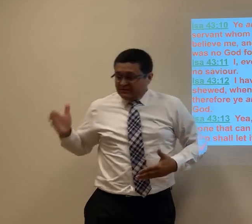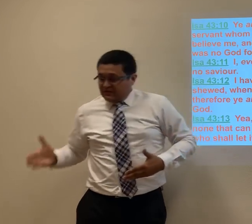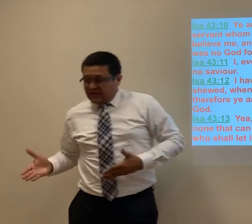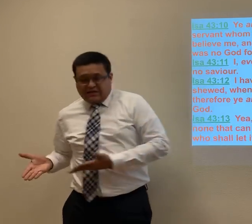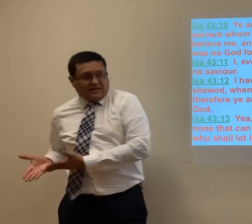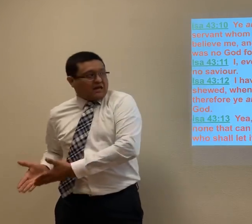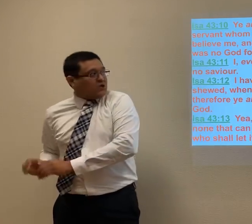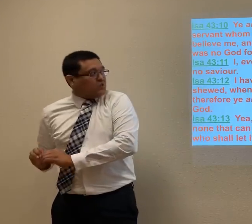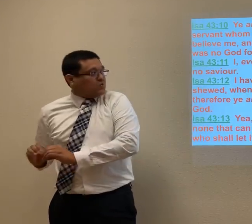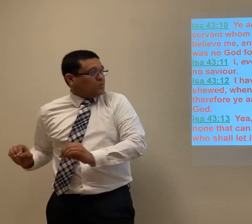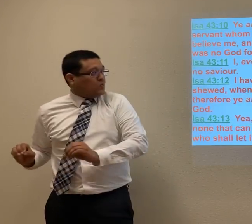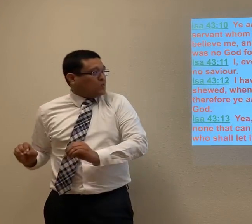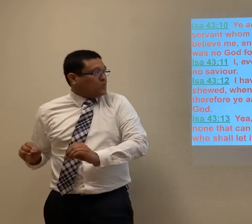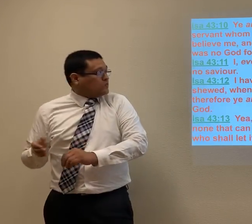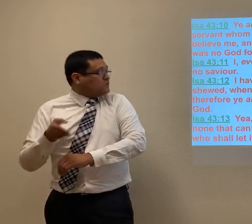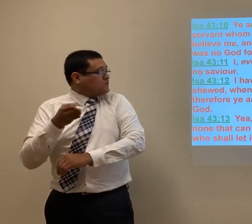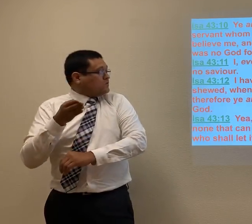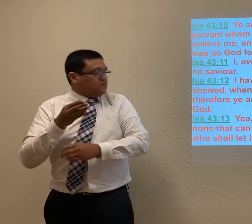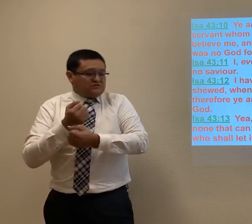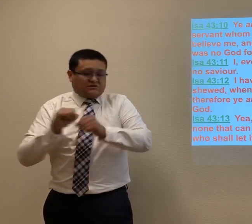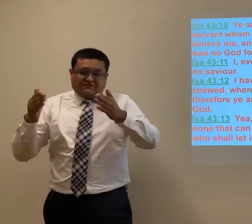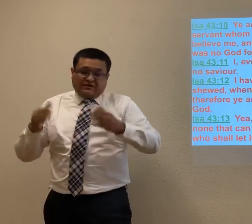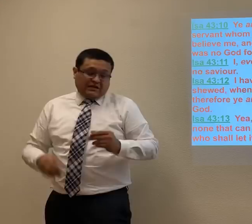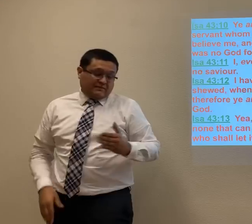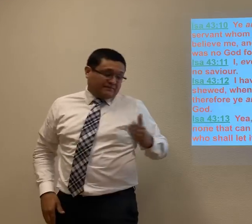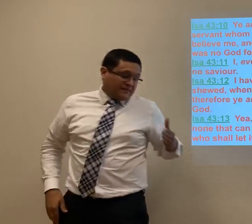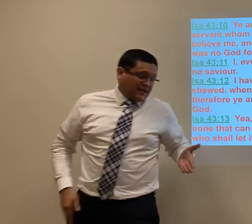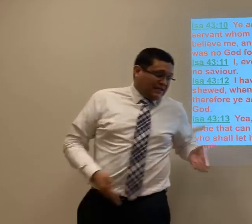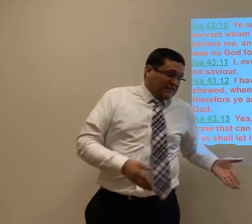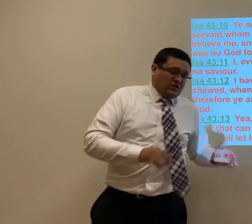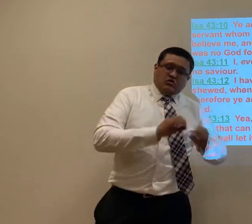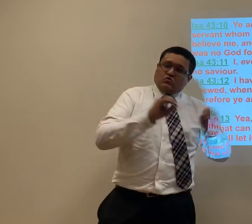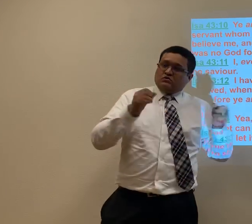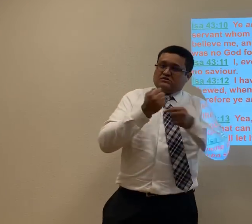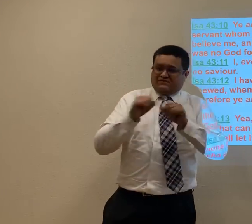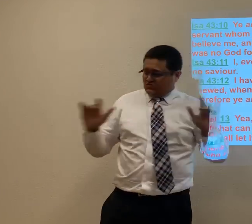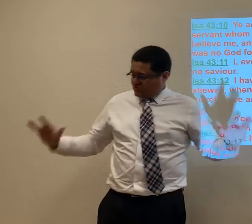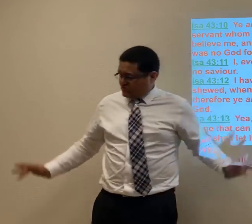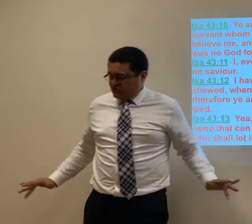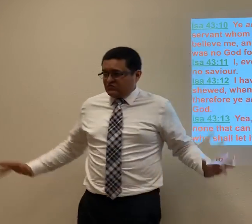And beside me, there is no Savior.